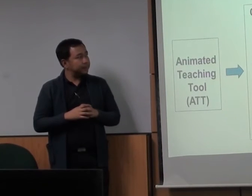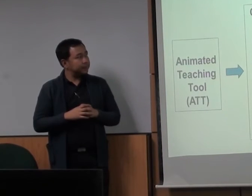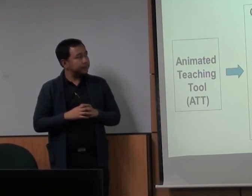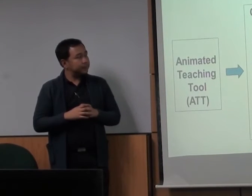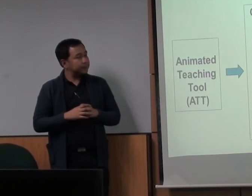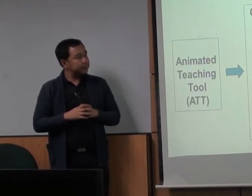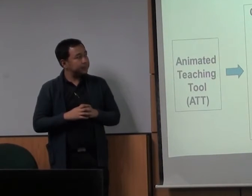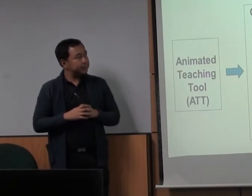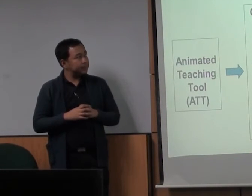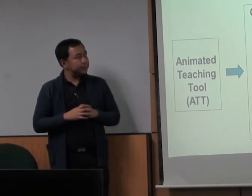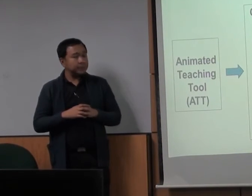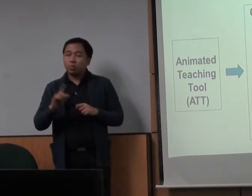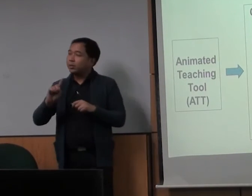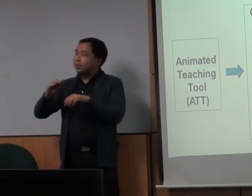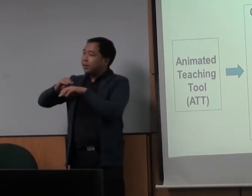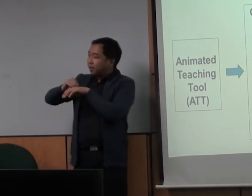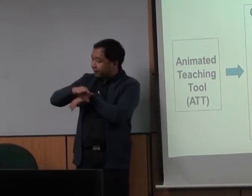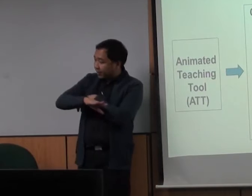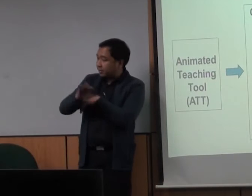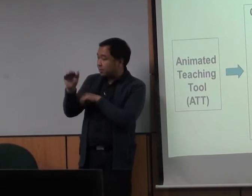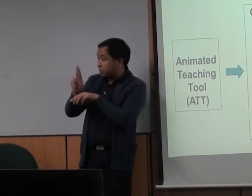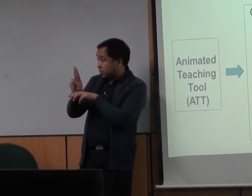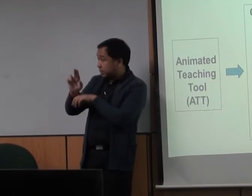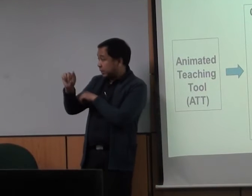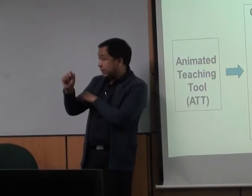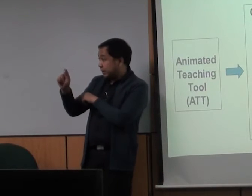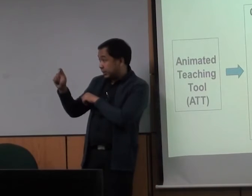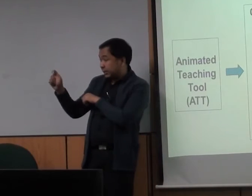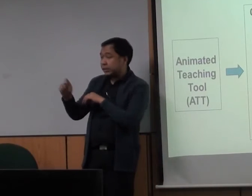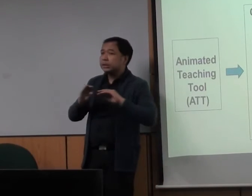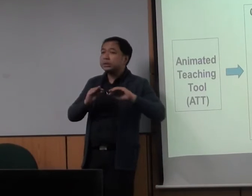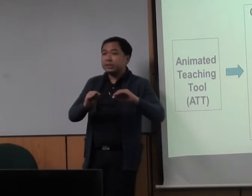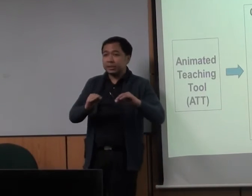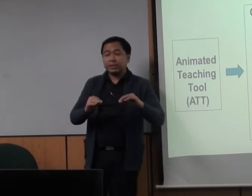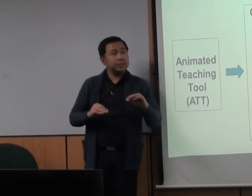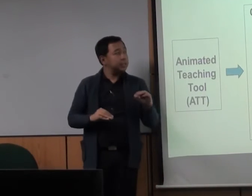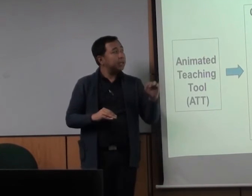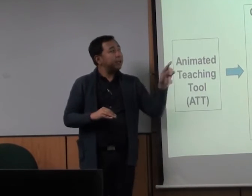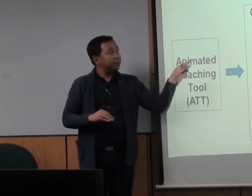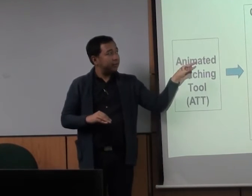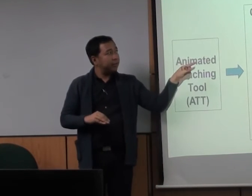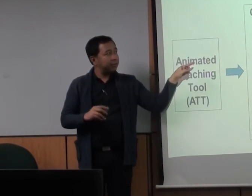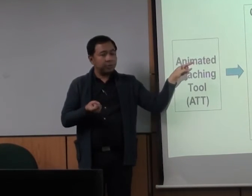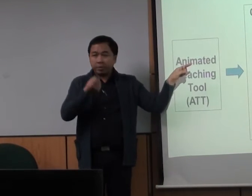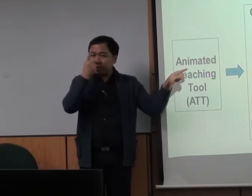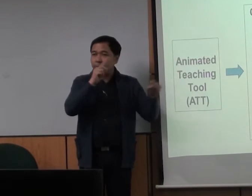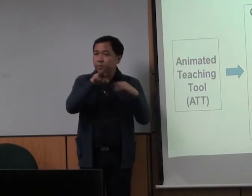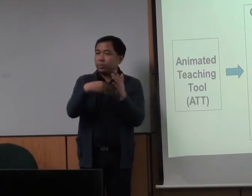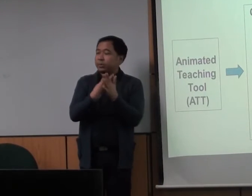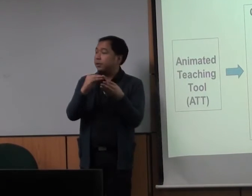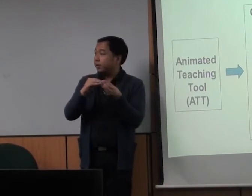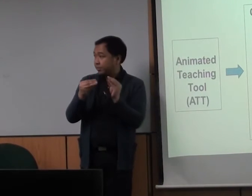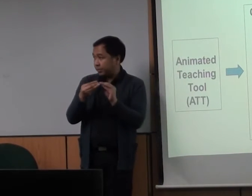the effect of this tool teaching this comprehension of full number,